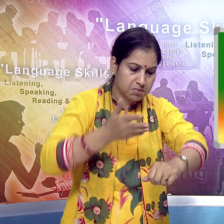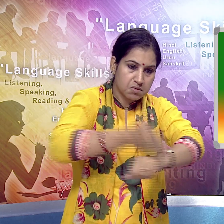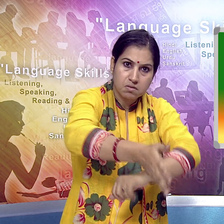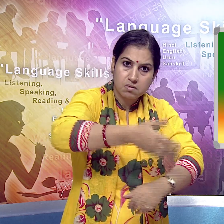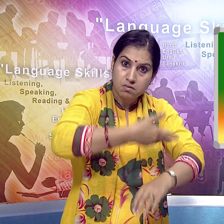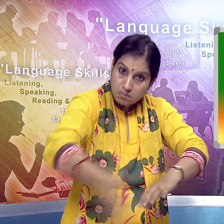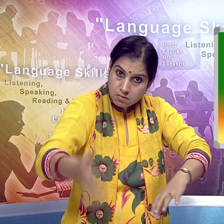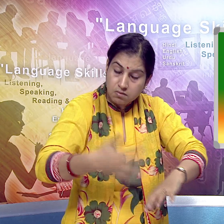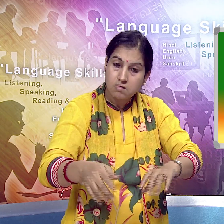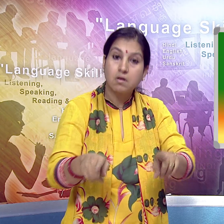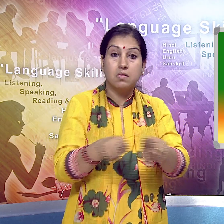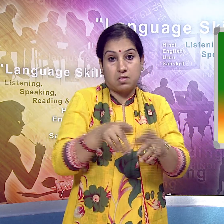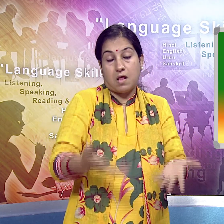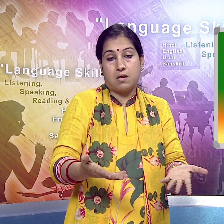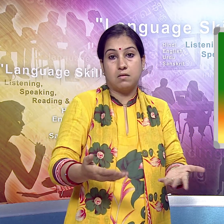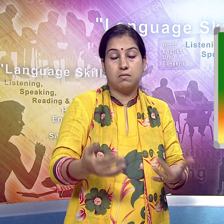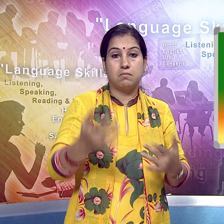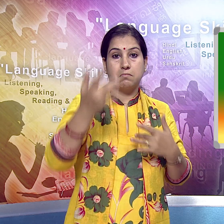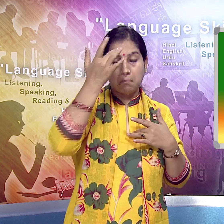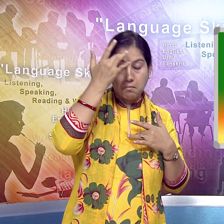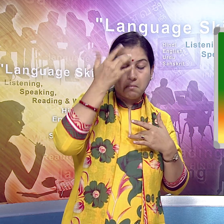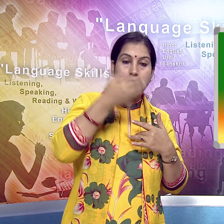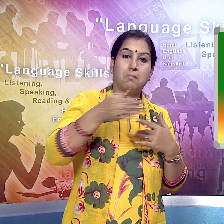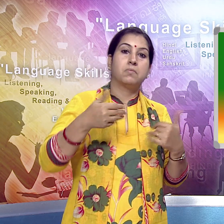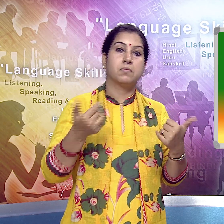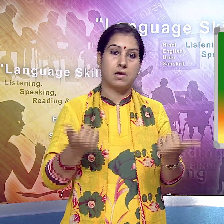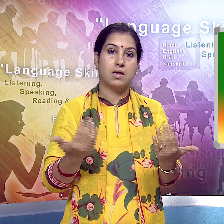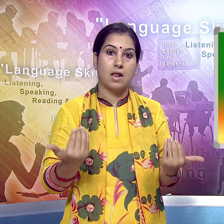then the deficiency of iron can also be caused.